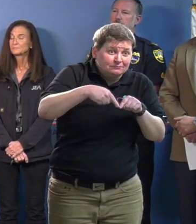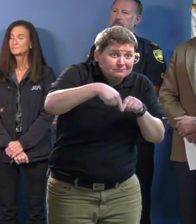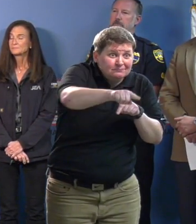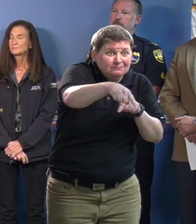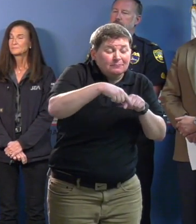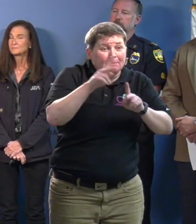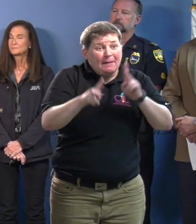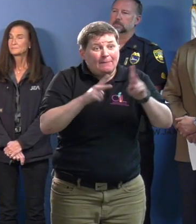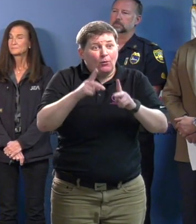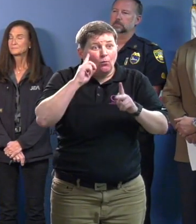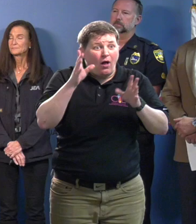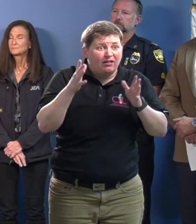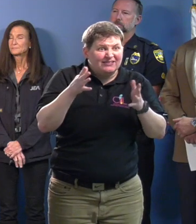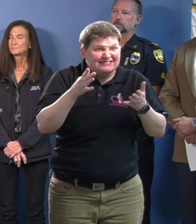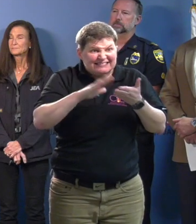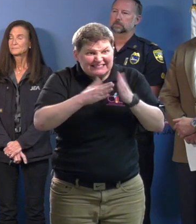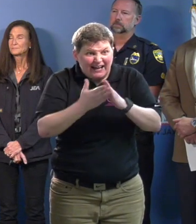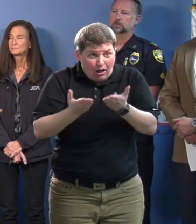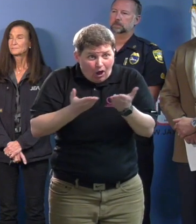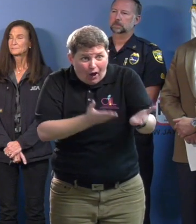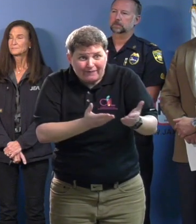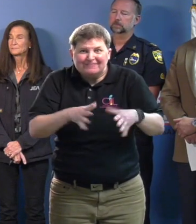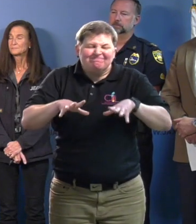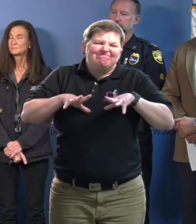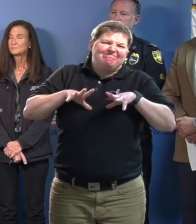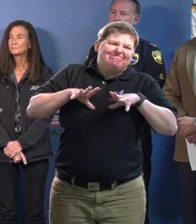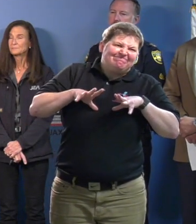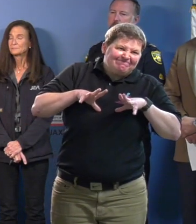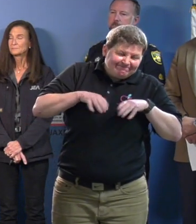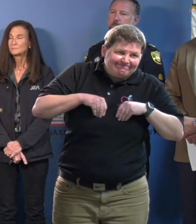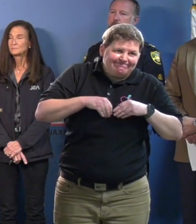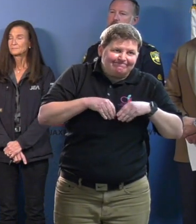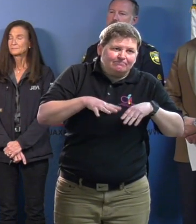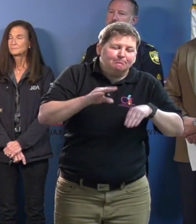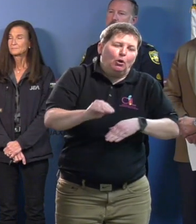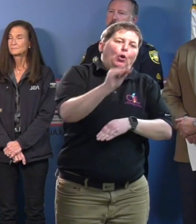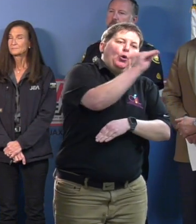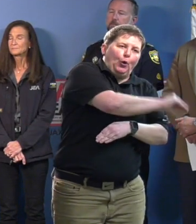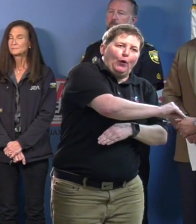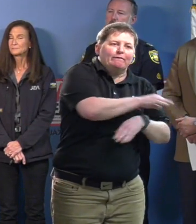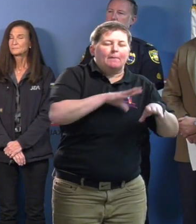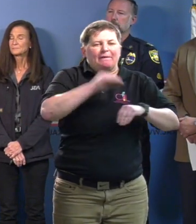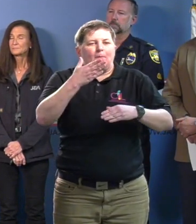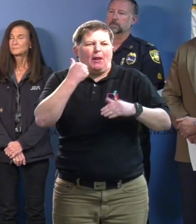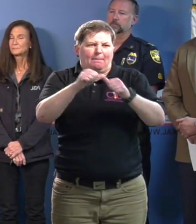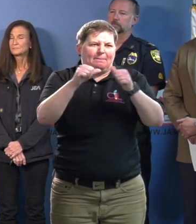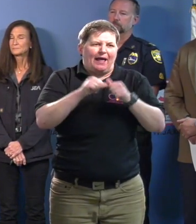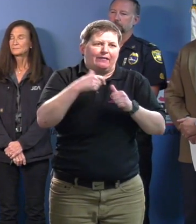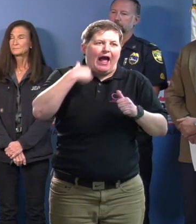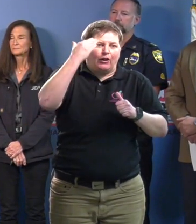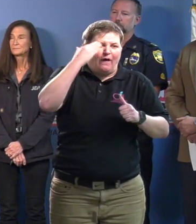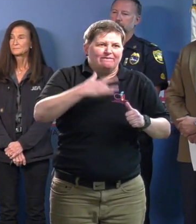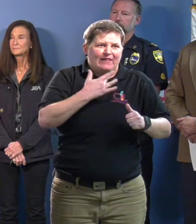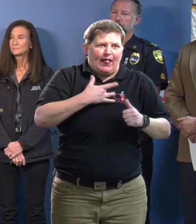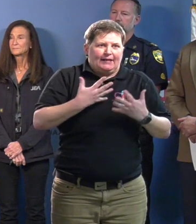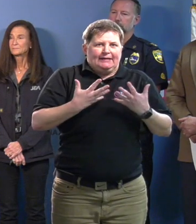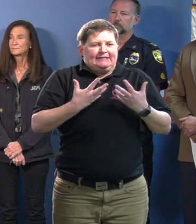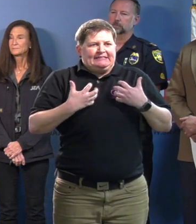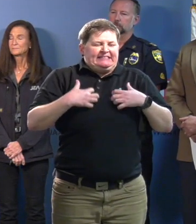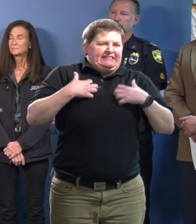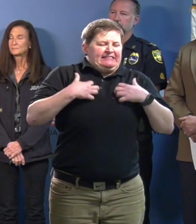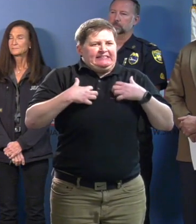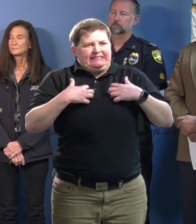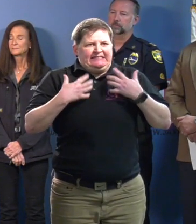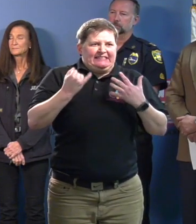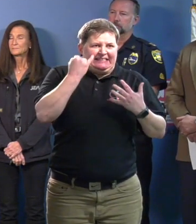is offering and get out of there and get to a better place to live. I know it's emotional for a lot of people to leave a place they've been for a long time. I